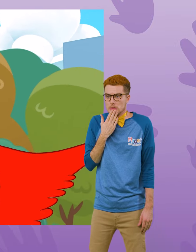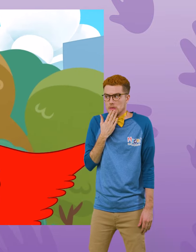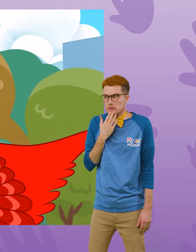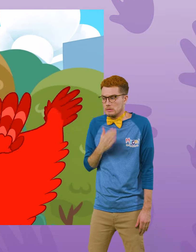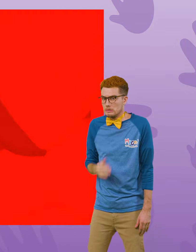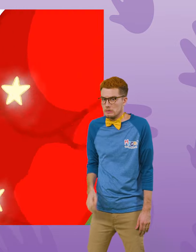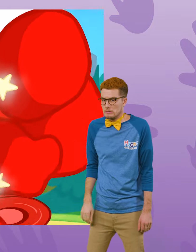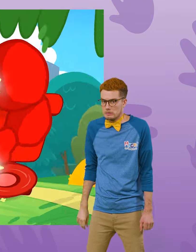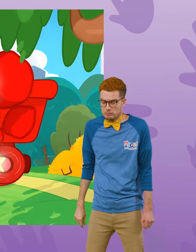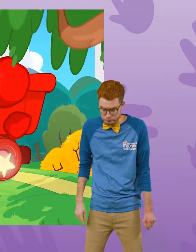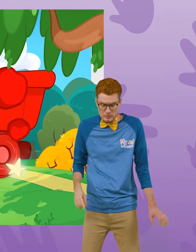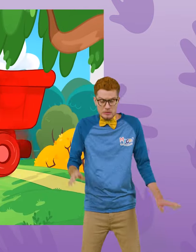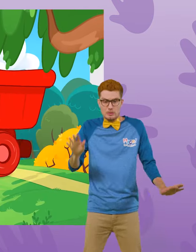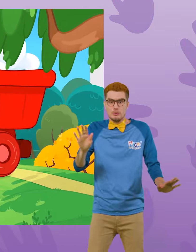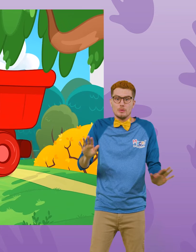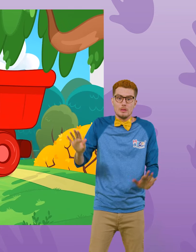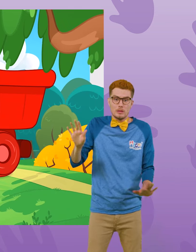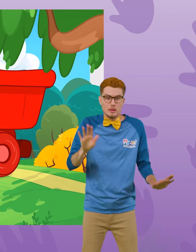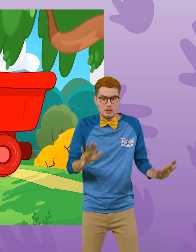Uh-oh! Achoo!